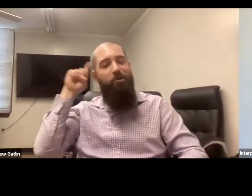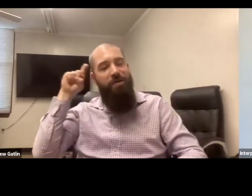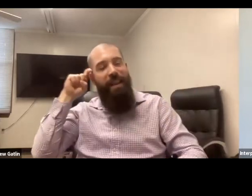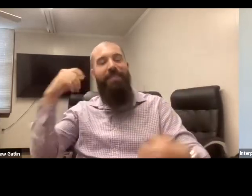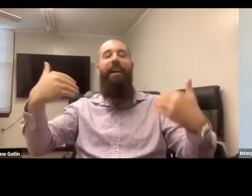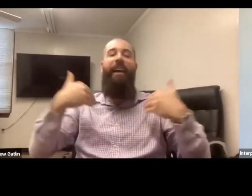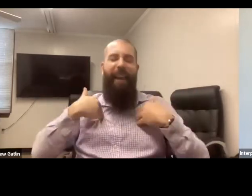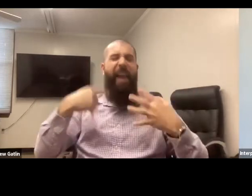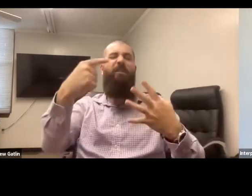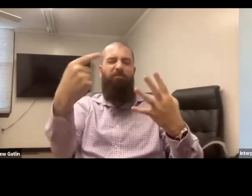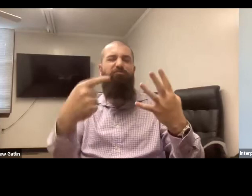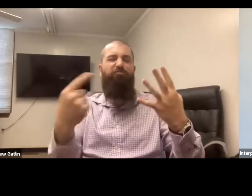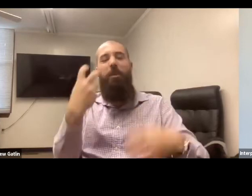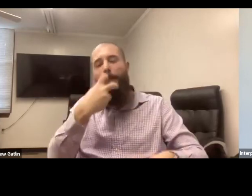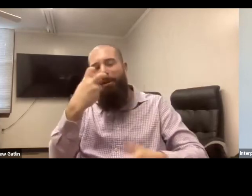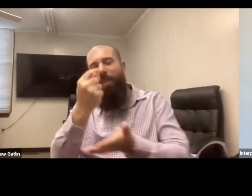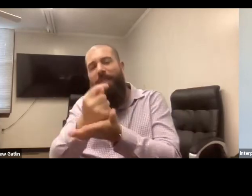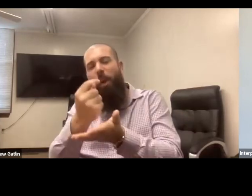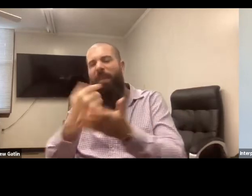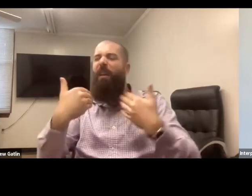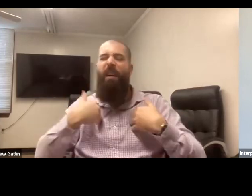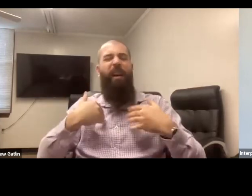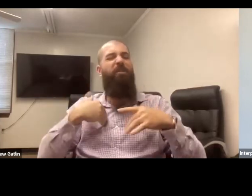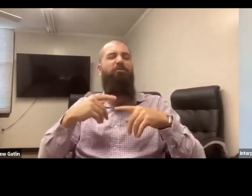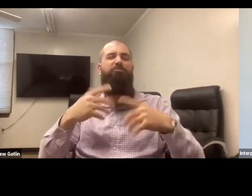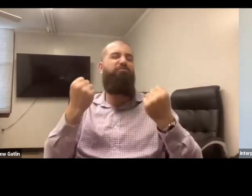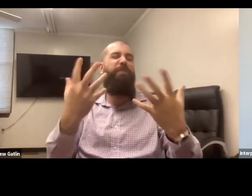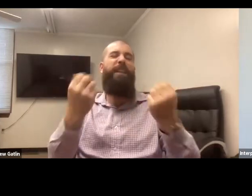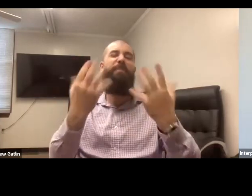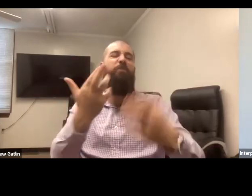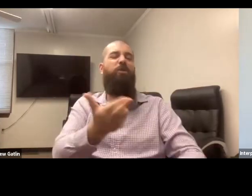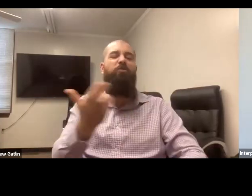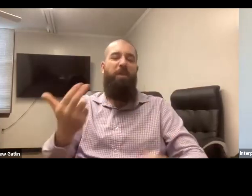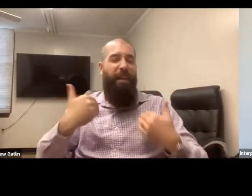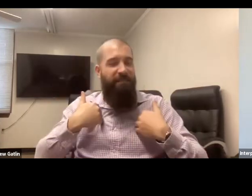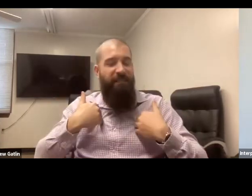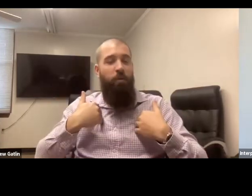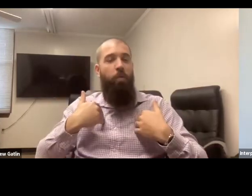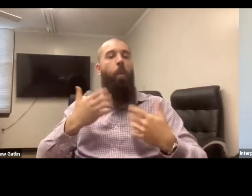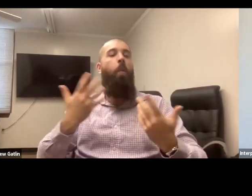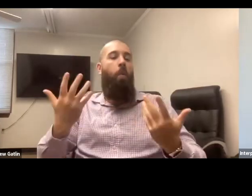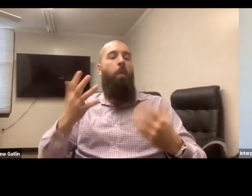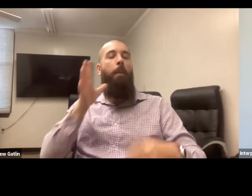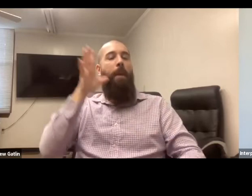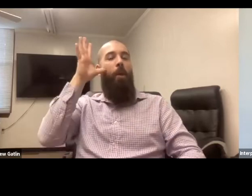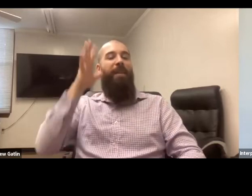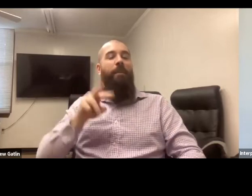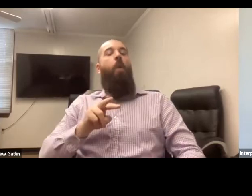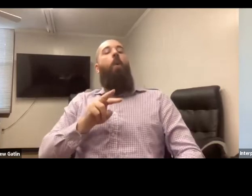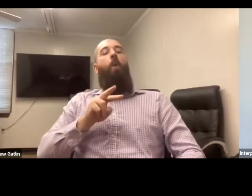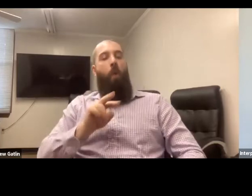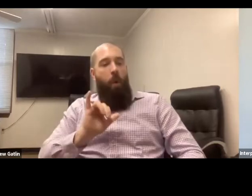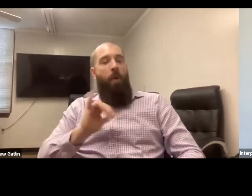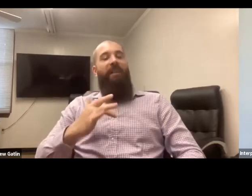So they had so much there, the deaf school, you know, they had dealt with people with hearing aids and, you know, different therapies and stuff. So a lot of resources